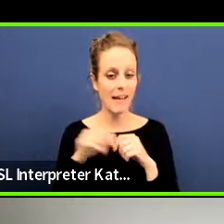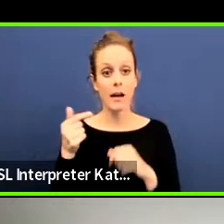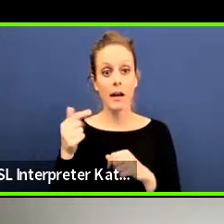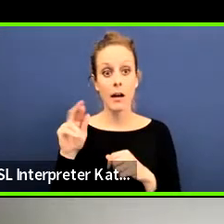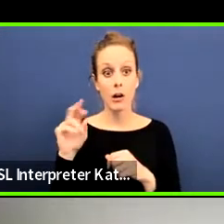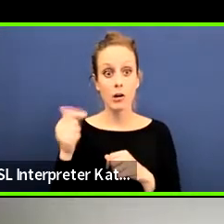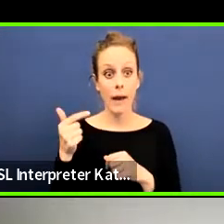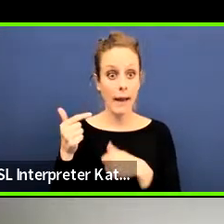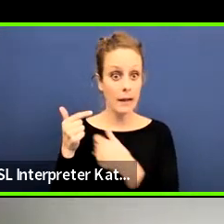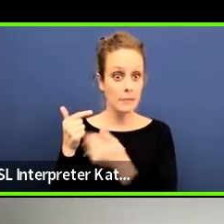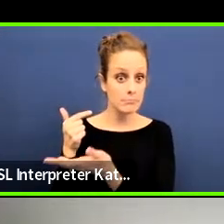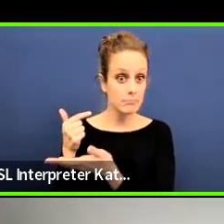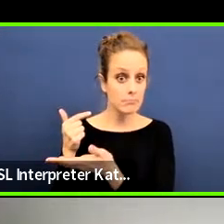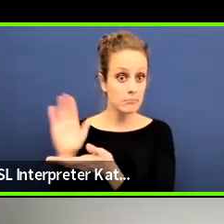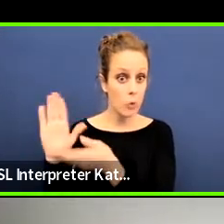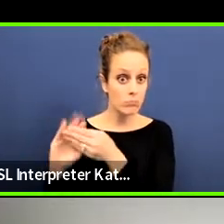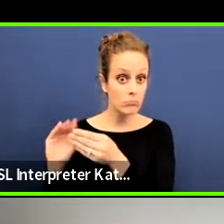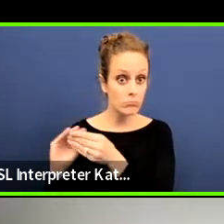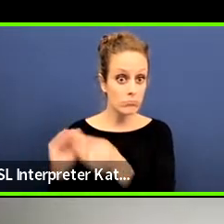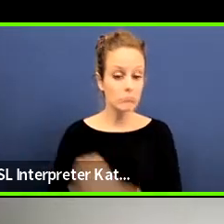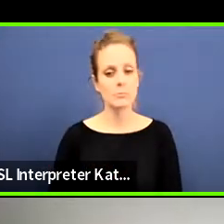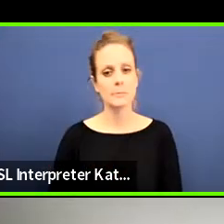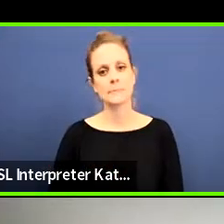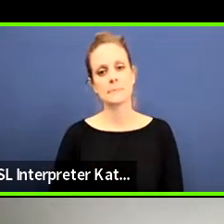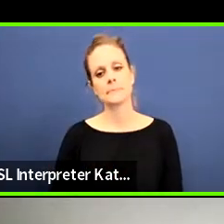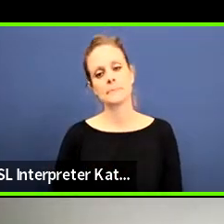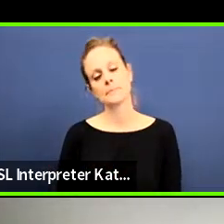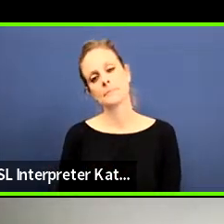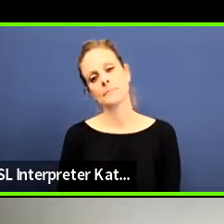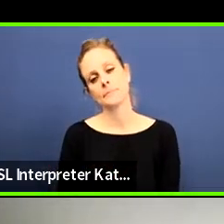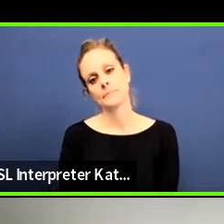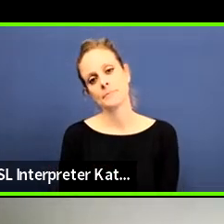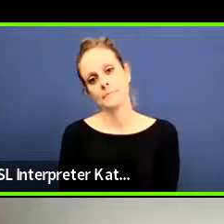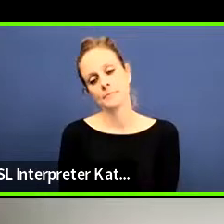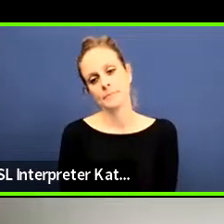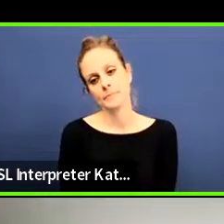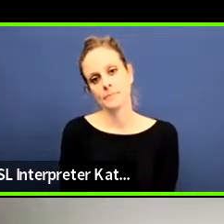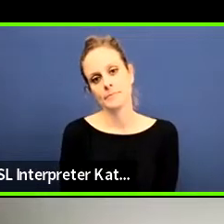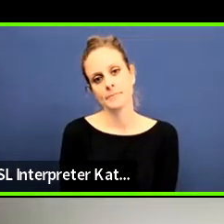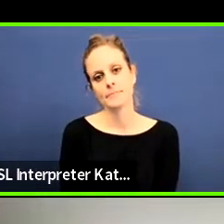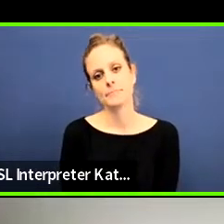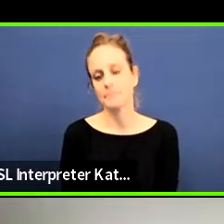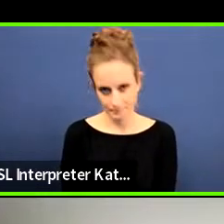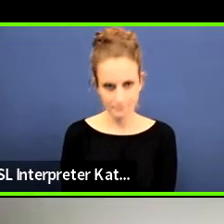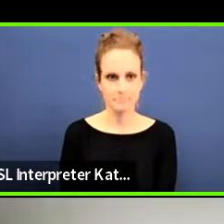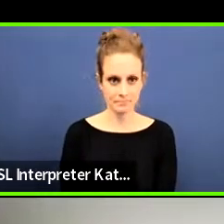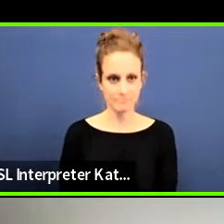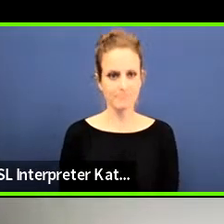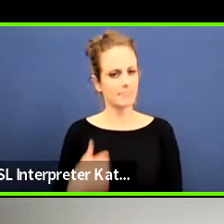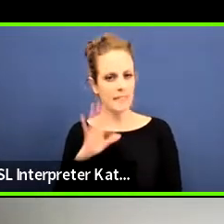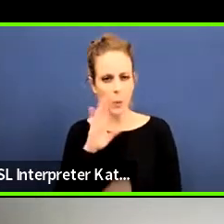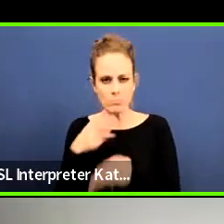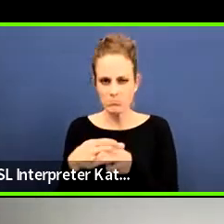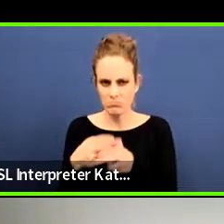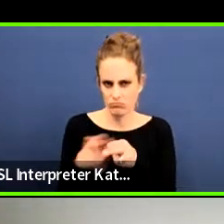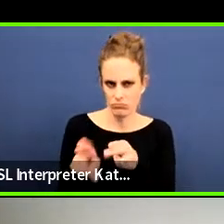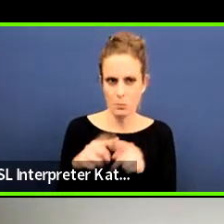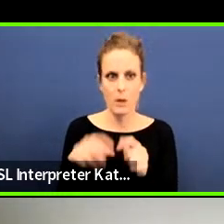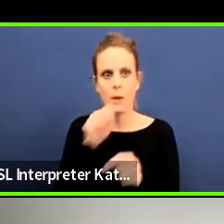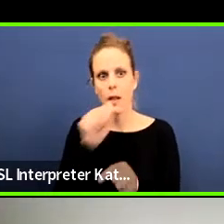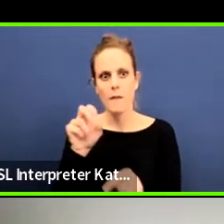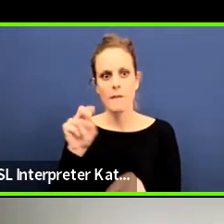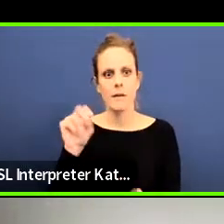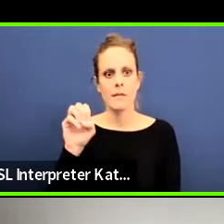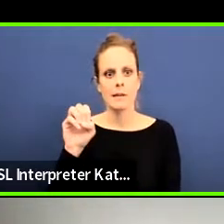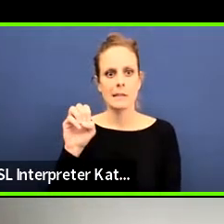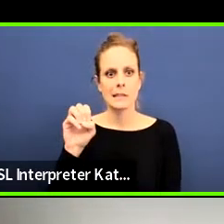want to share what your group discussed? Yeah, I can say a little bit, but I would love it if Nitu would jump